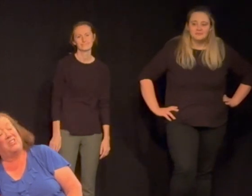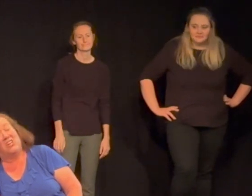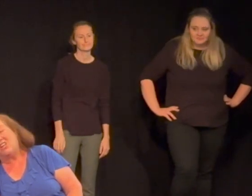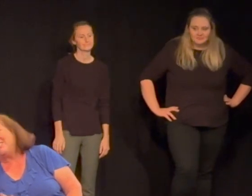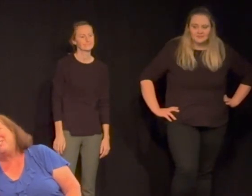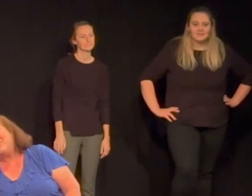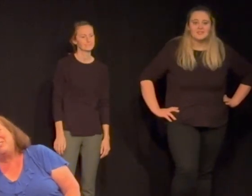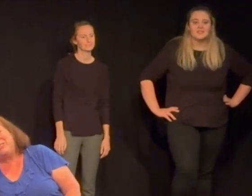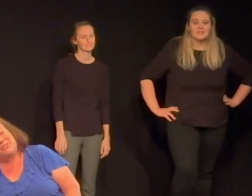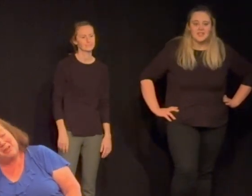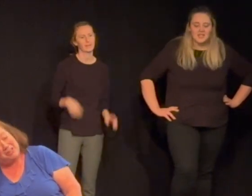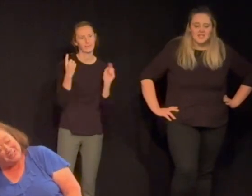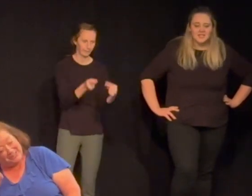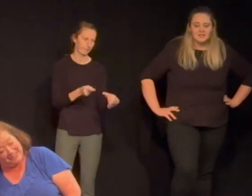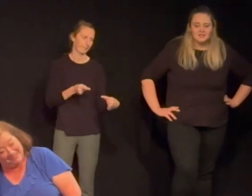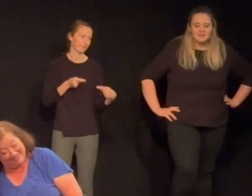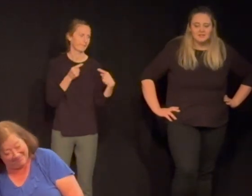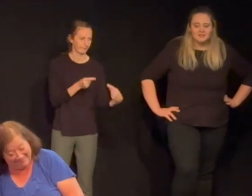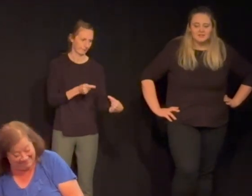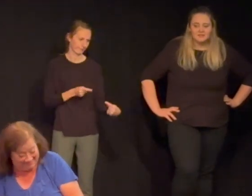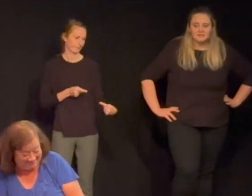It's a constant struggle.